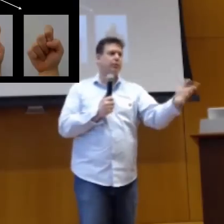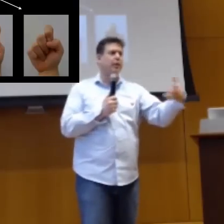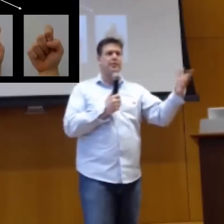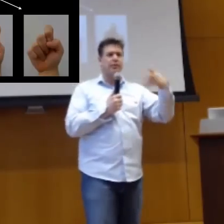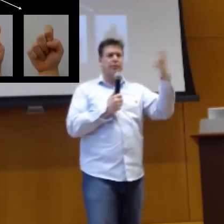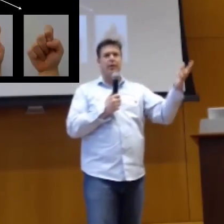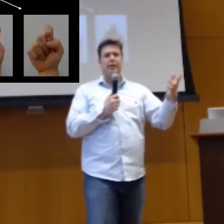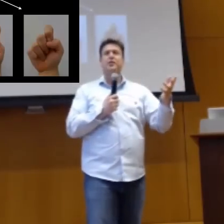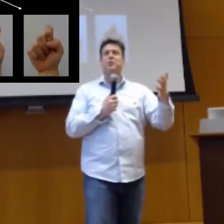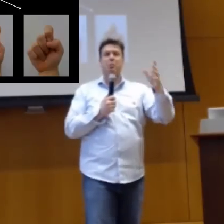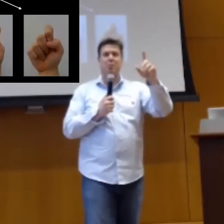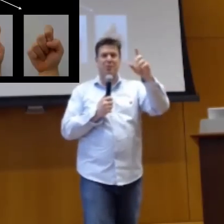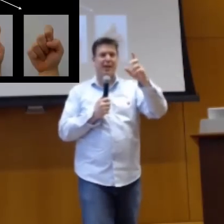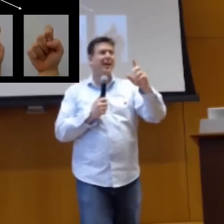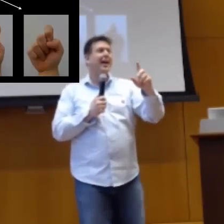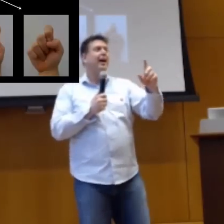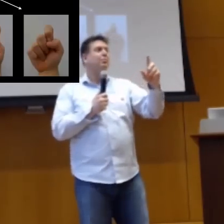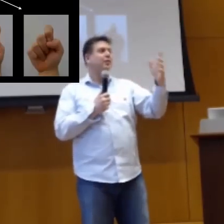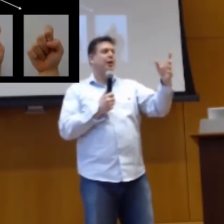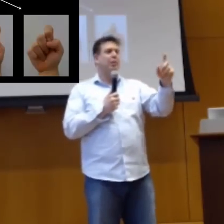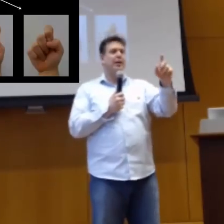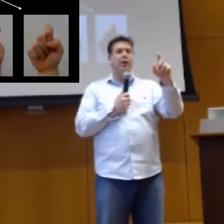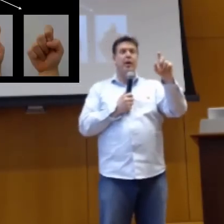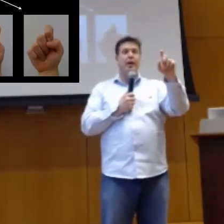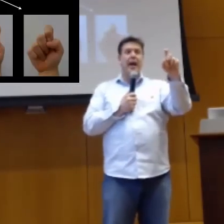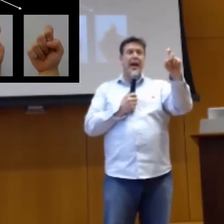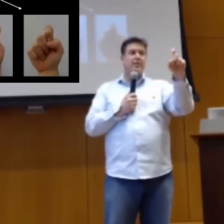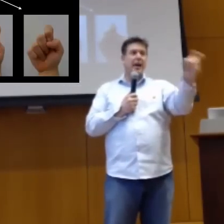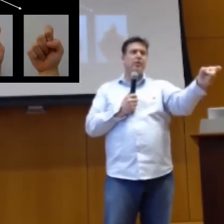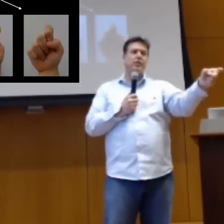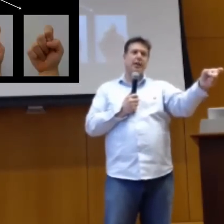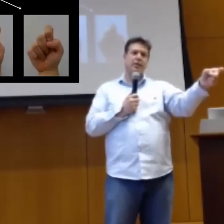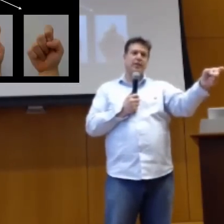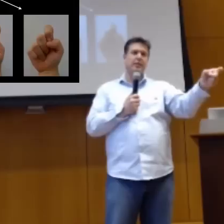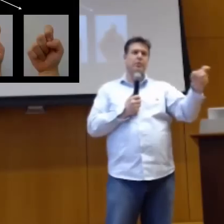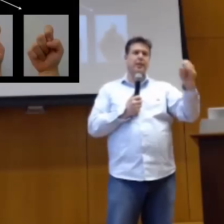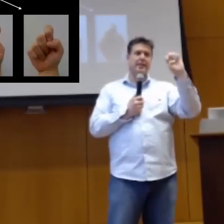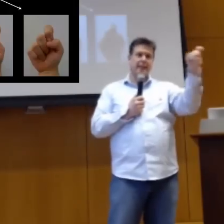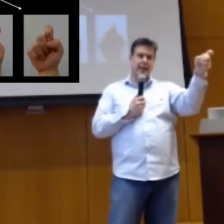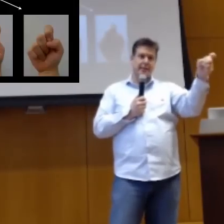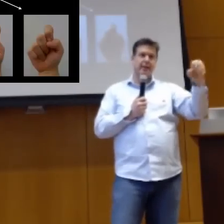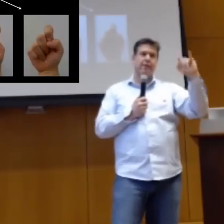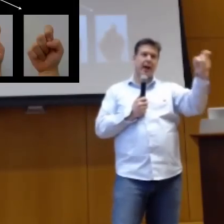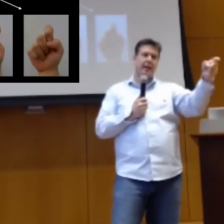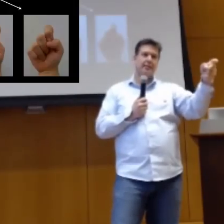for ease of the teachable moment, right? I'll talk about it now. X actually looks like this in words like sex, facts.